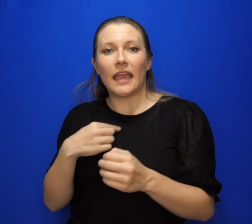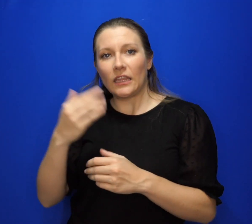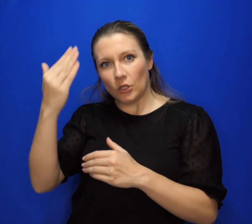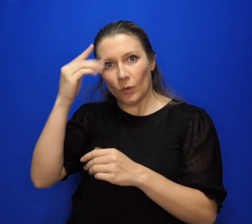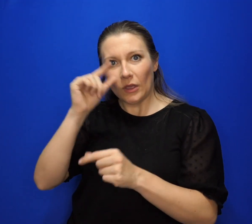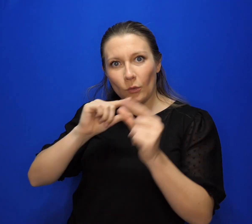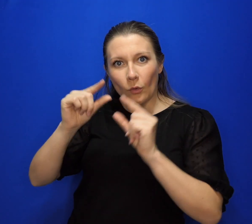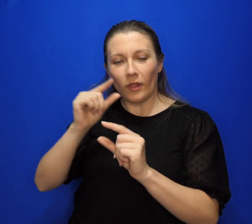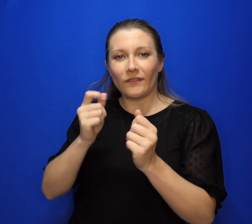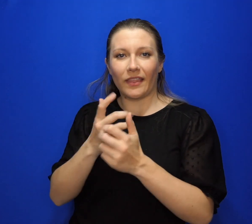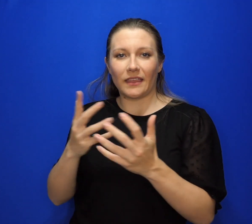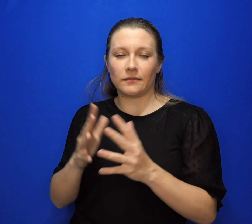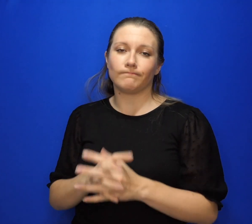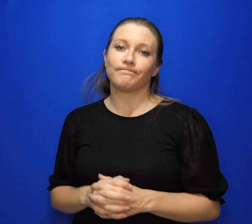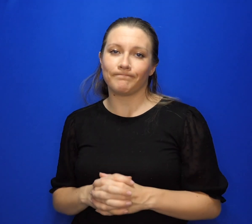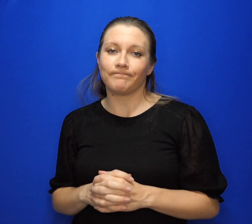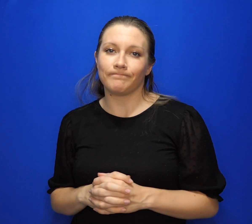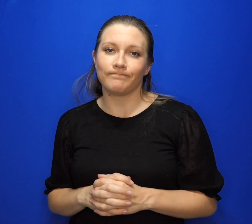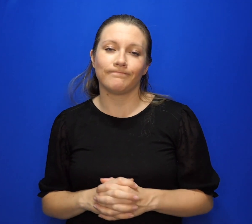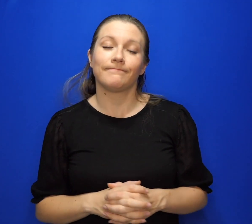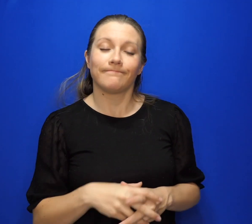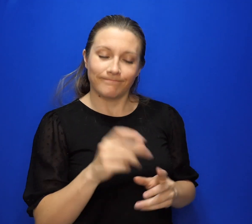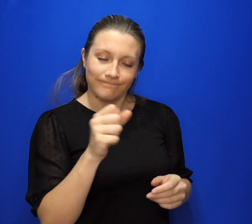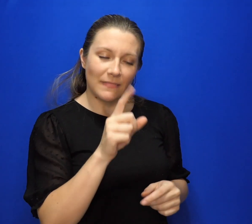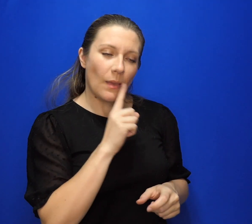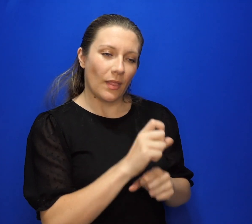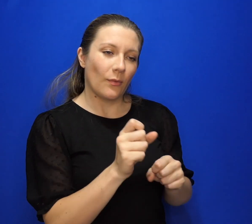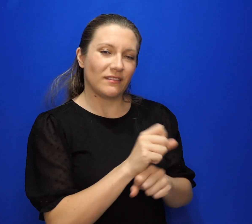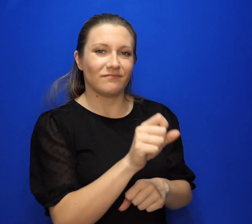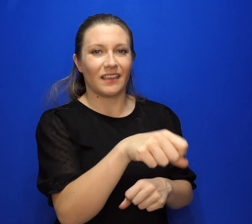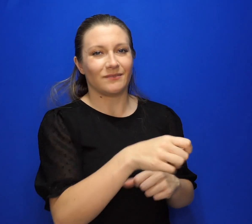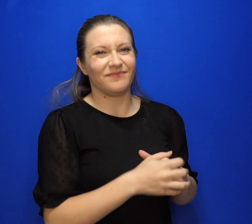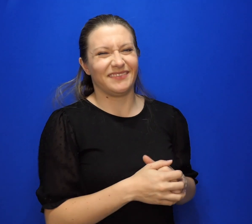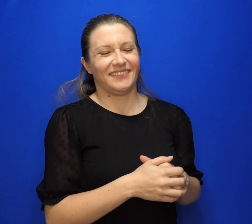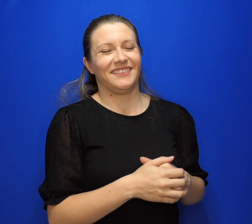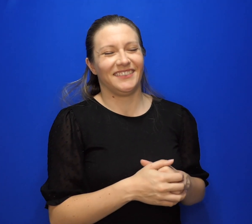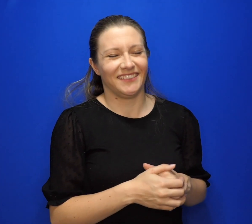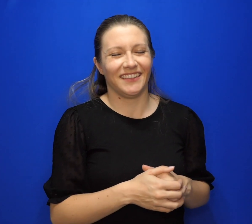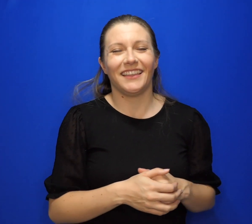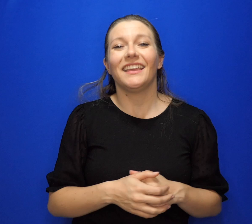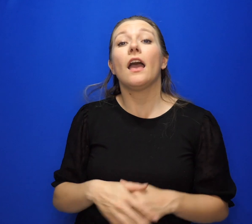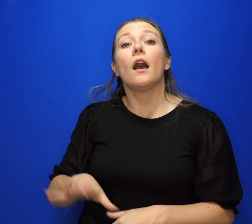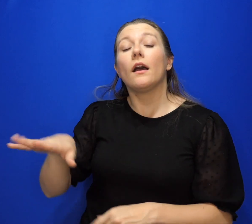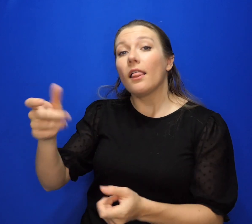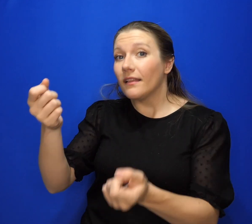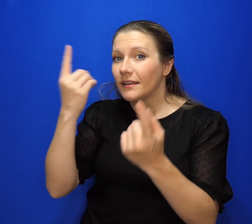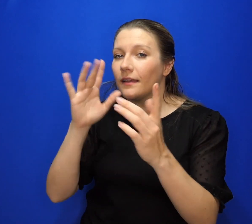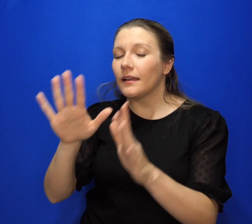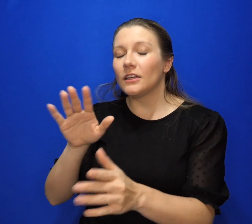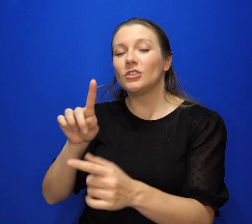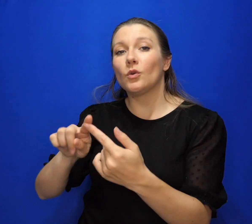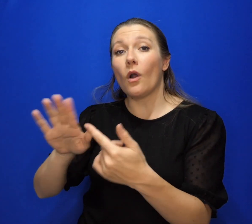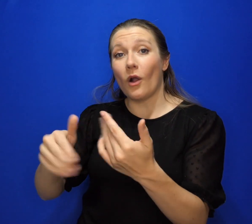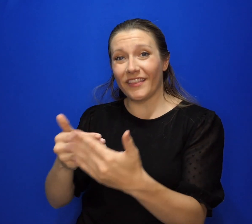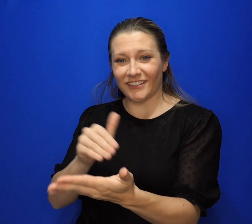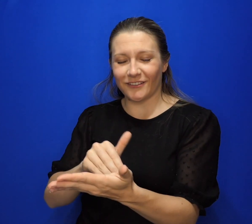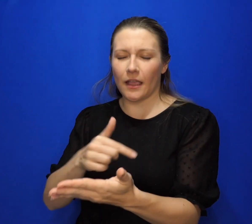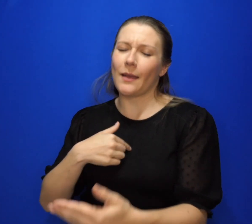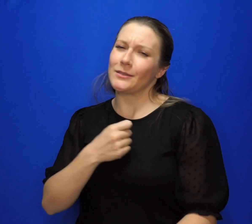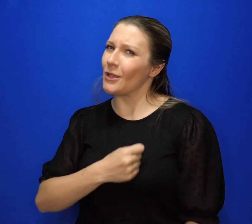understand. Absolutely. So, yeah. but I listen to those doctors. I'm sorry. I can't imagine. Like if